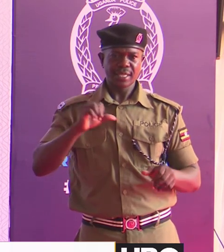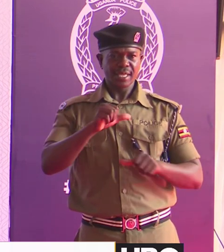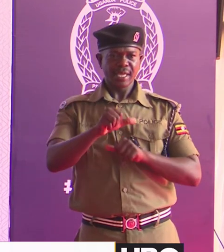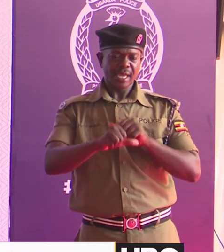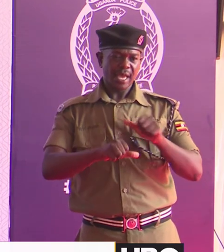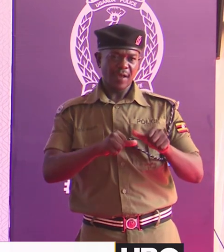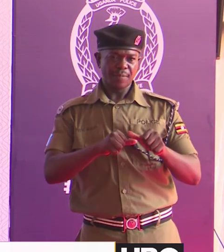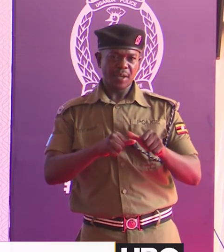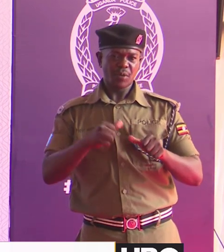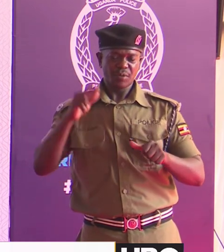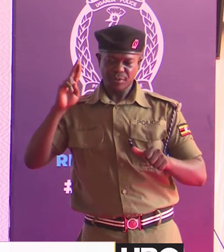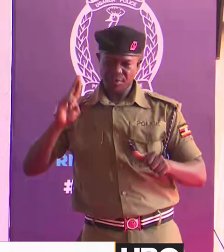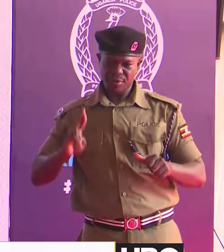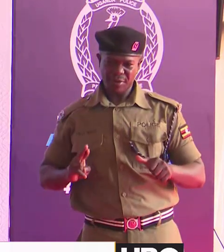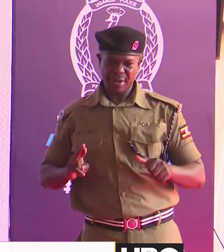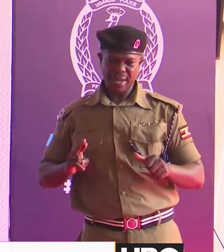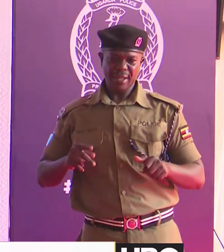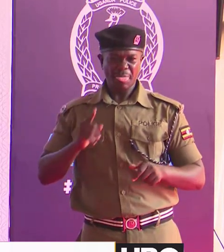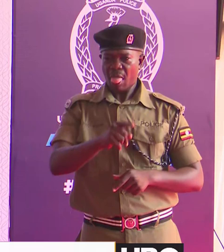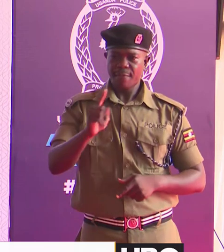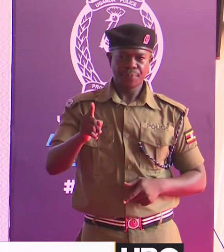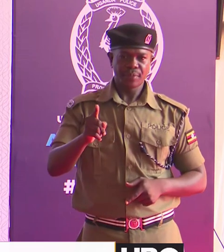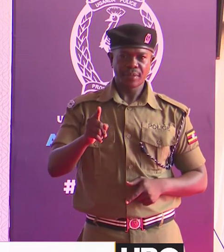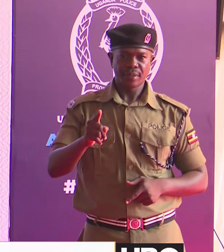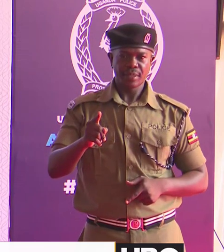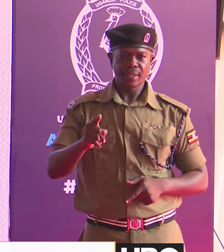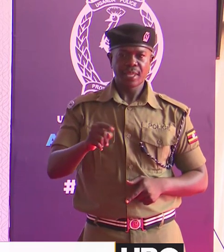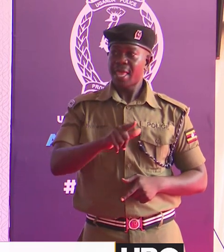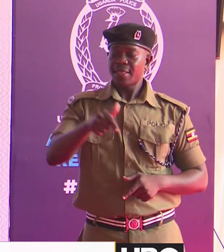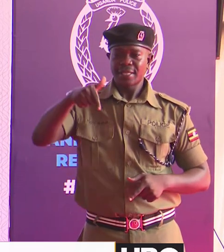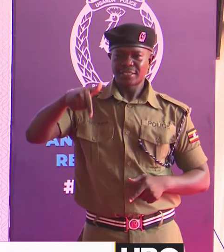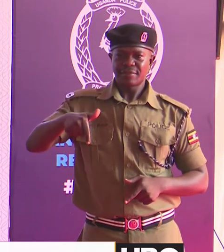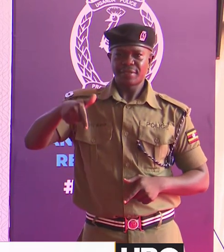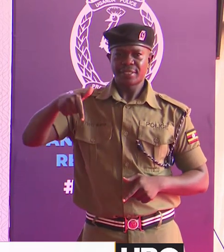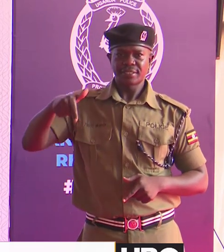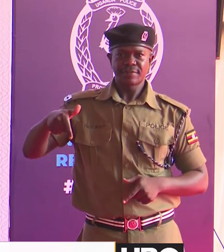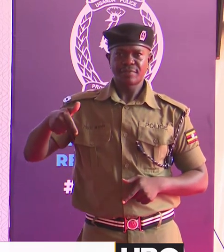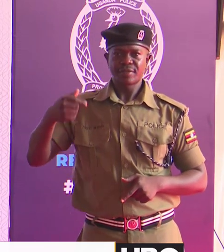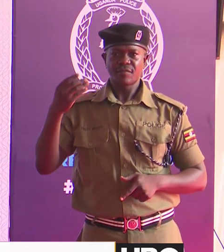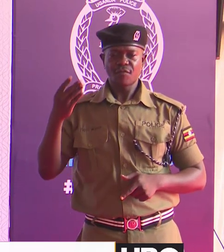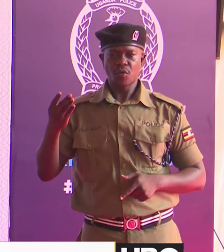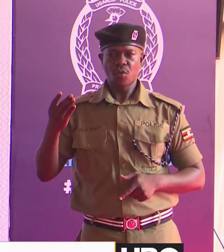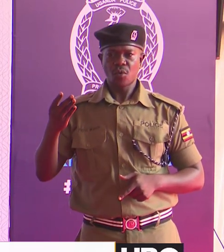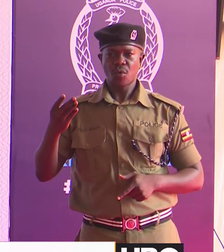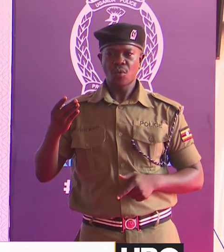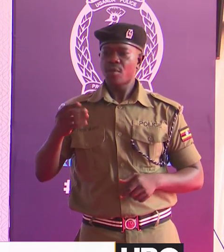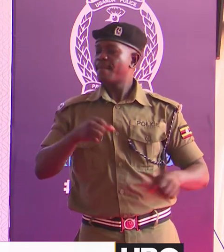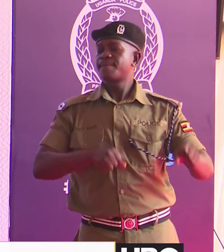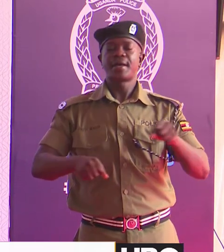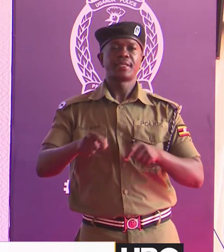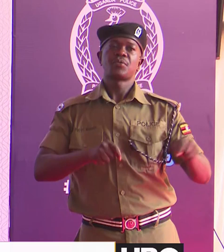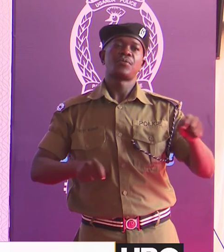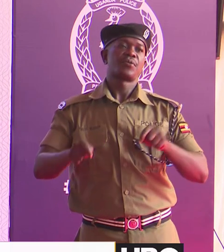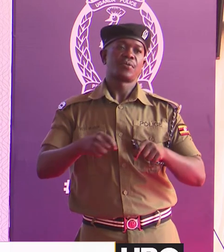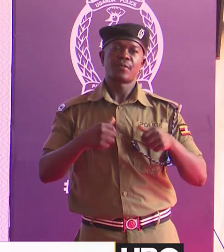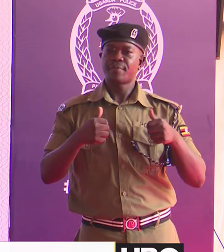794 were thoroughly investigated and action taken. Additionally, the force has been committed to